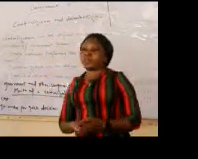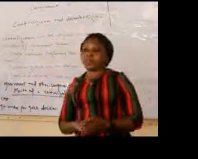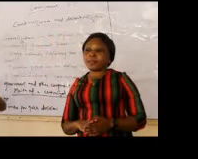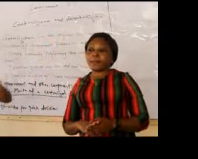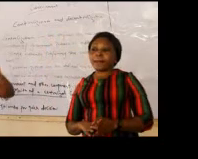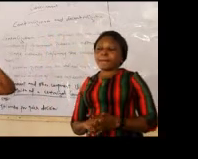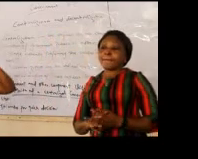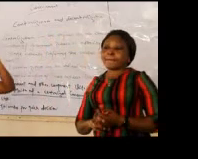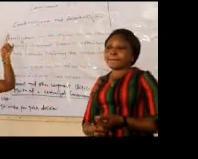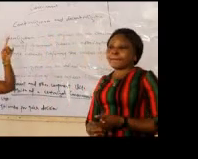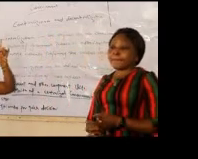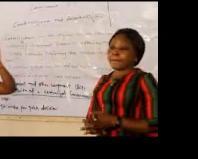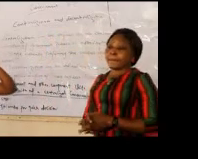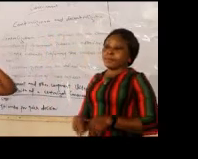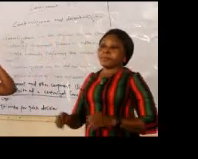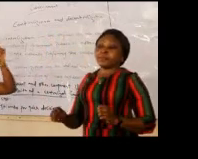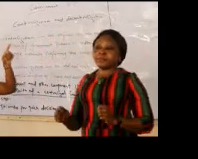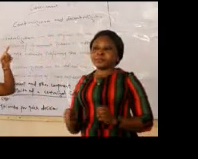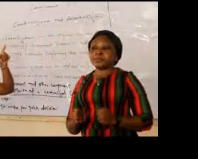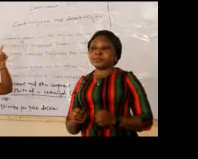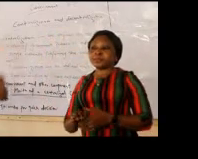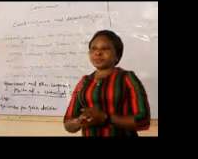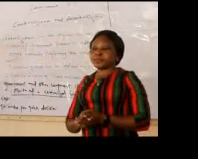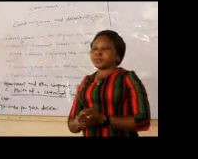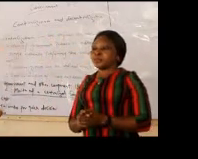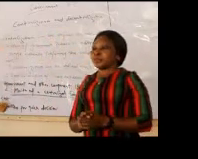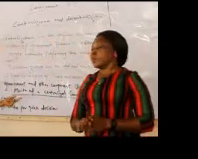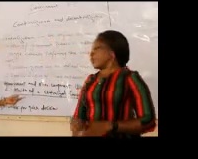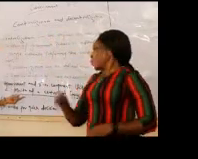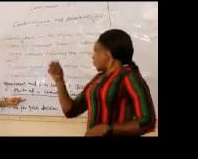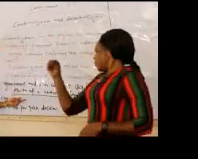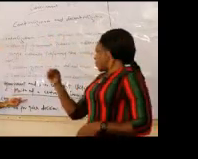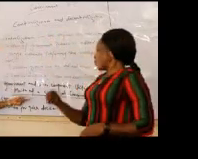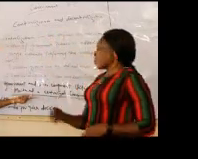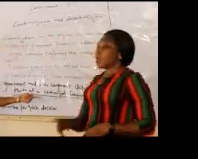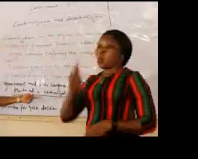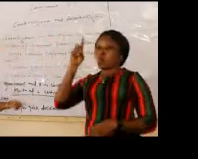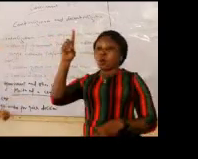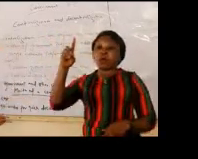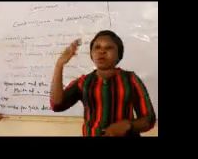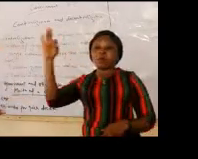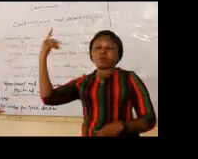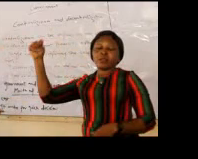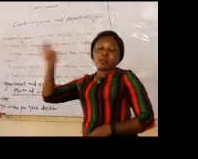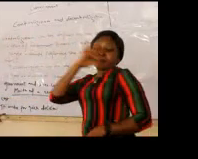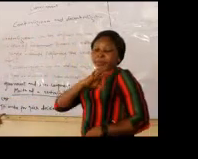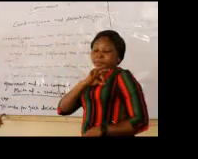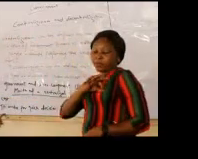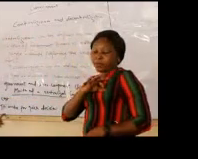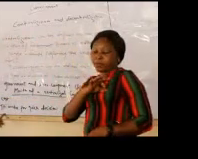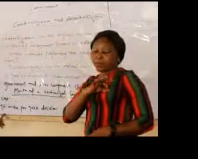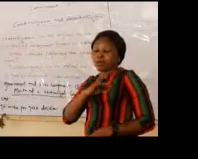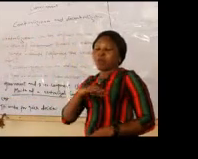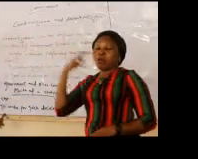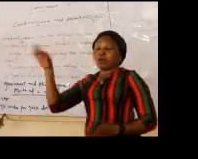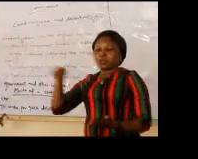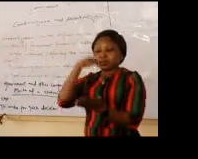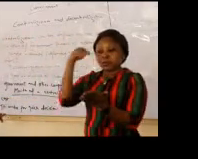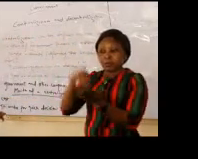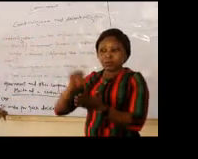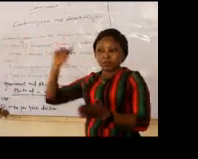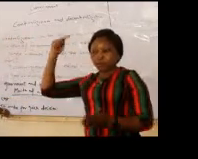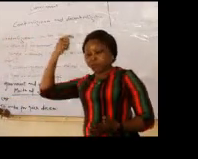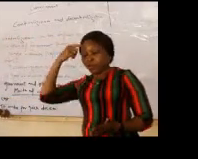by what? By the central authority. So one of the merits of a centralized government is that it makes for a